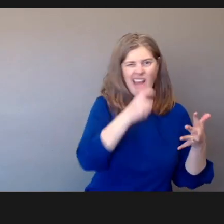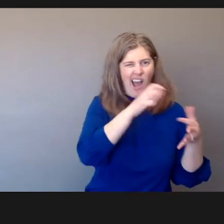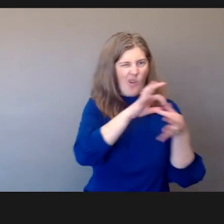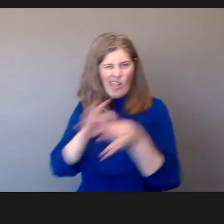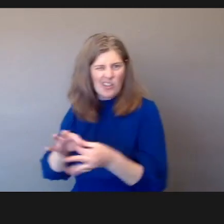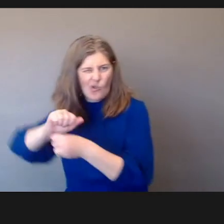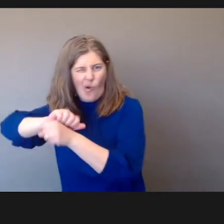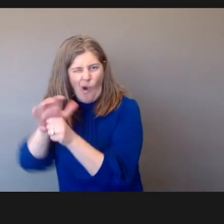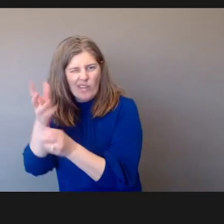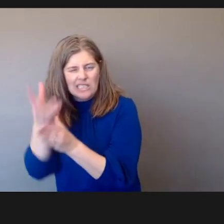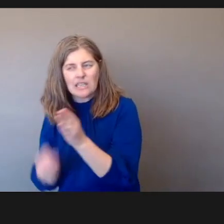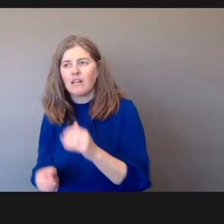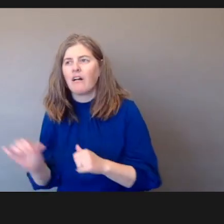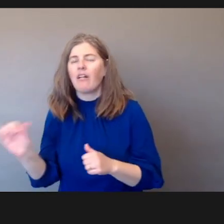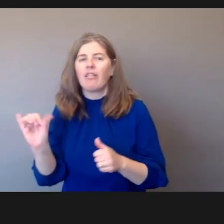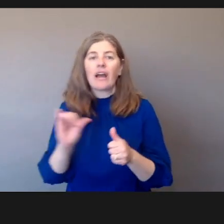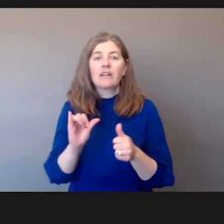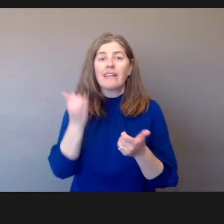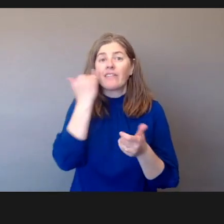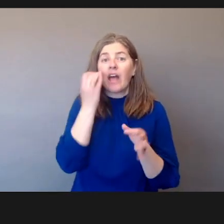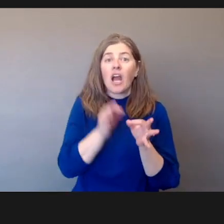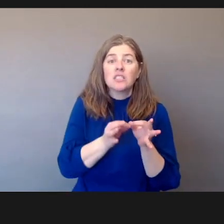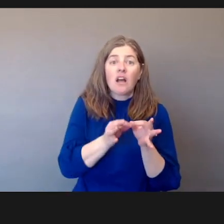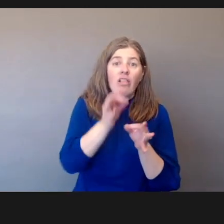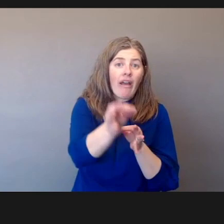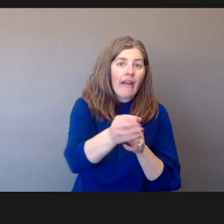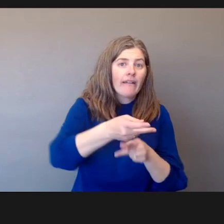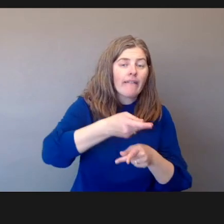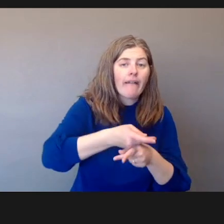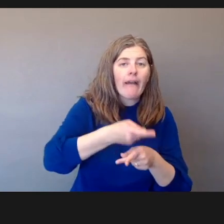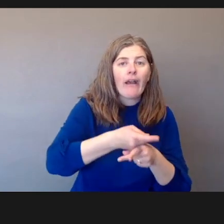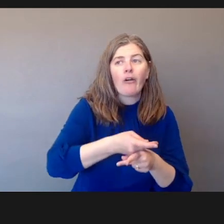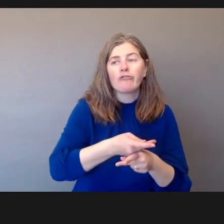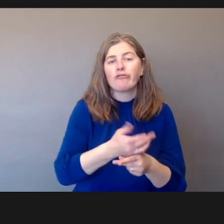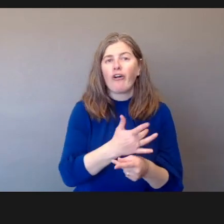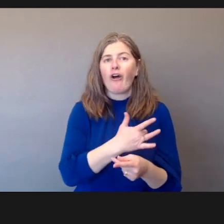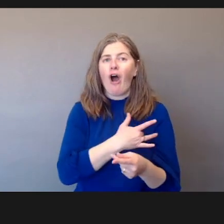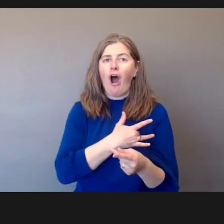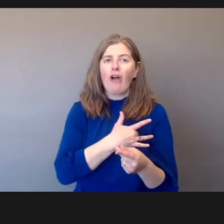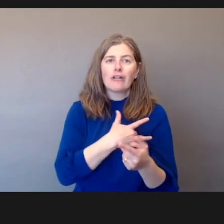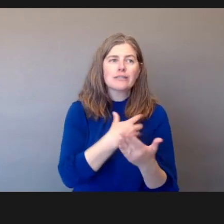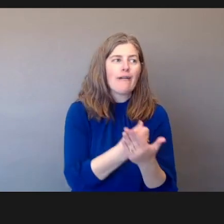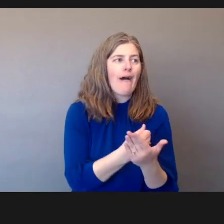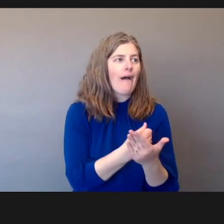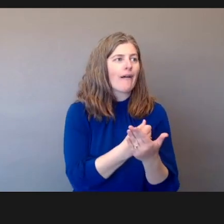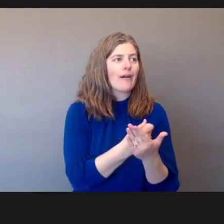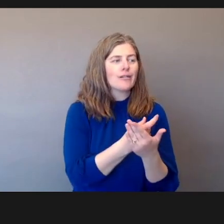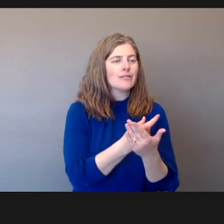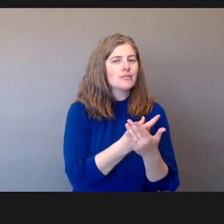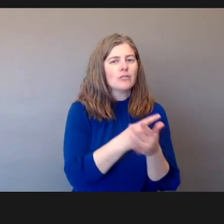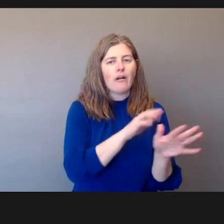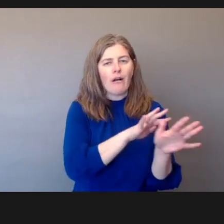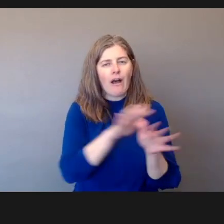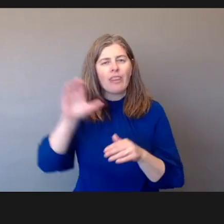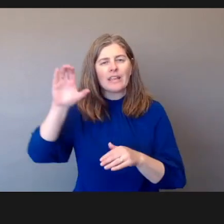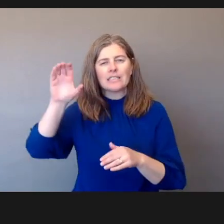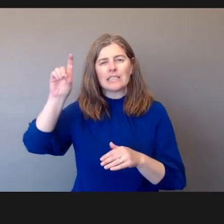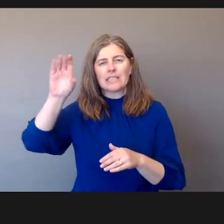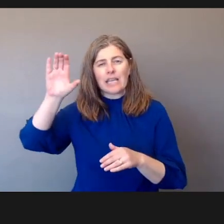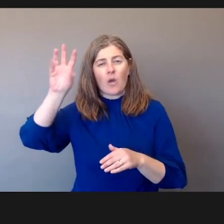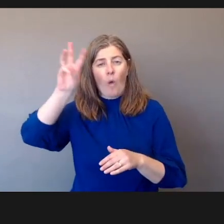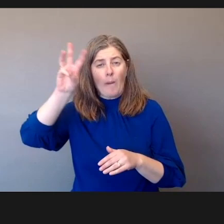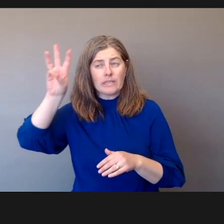there are lots of things. Delayed care can cause death from heart attack if people couldn't get it. And so the CDC